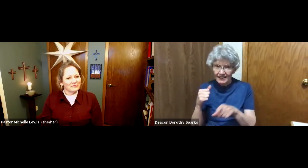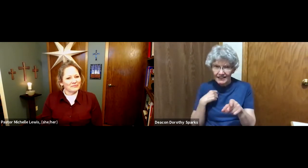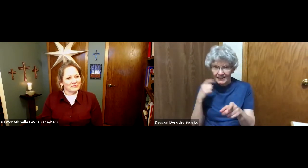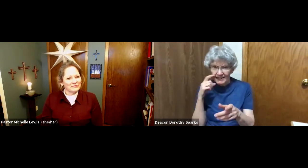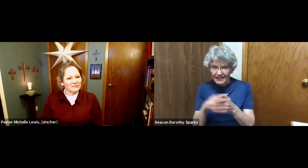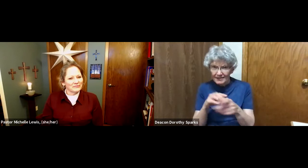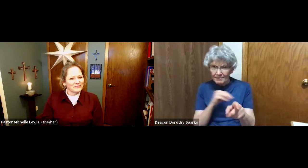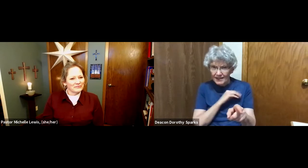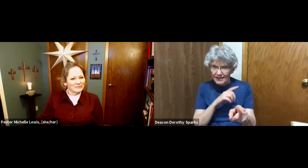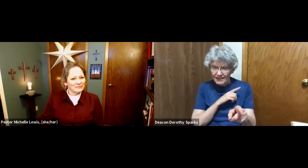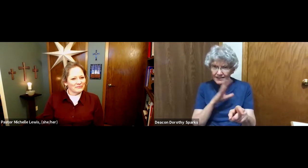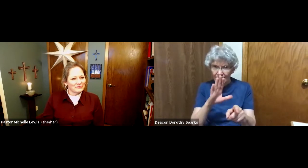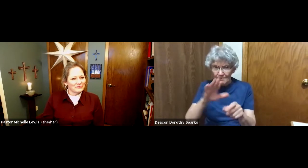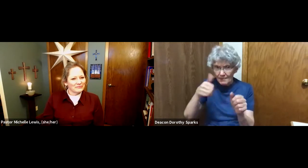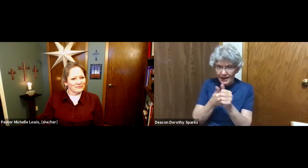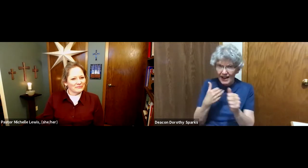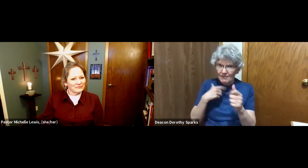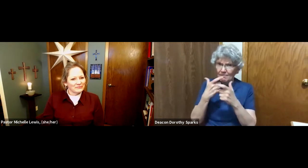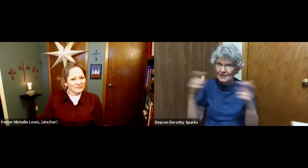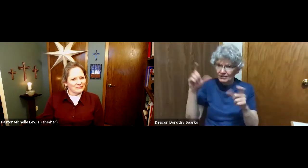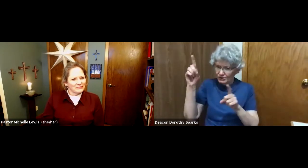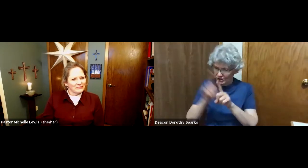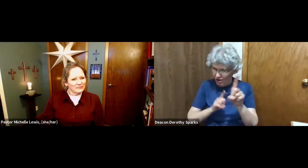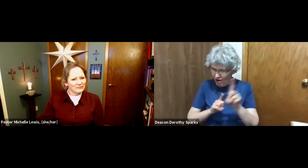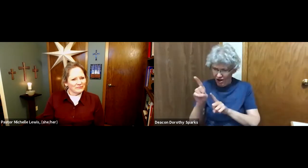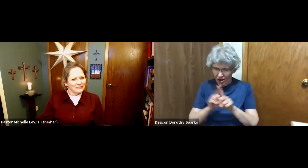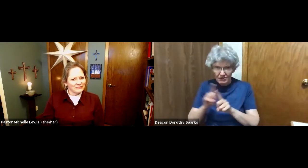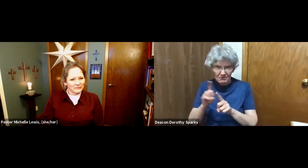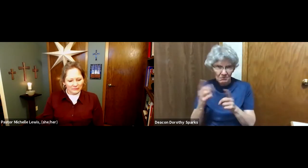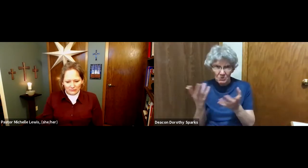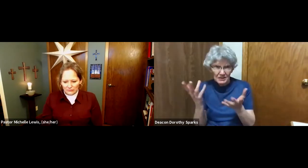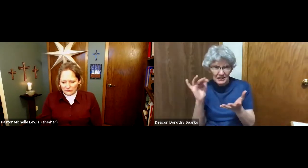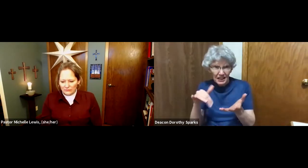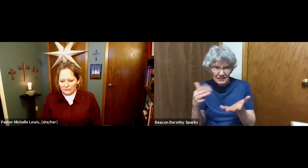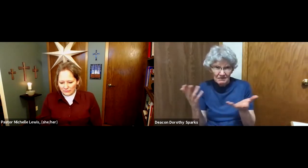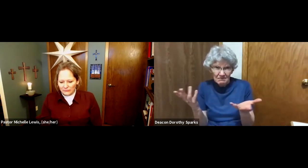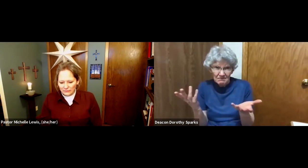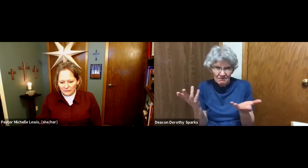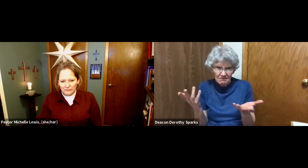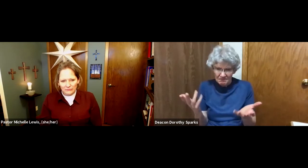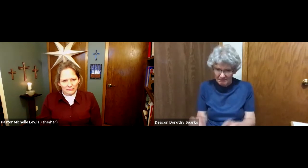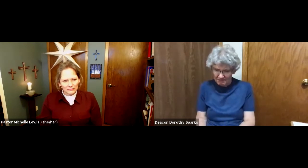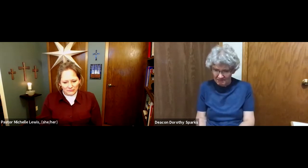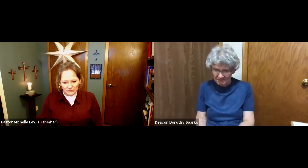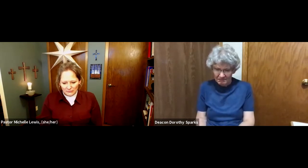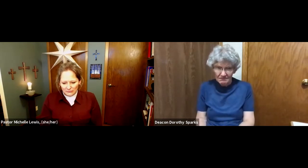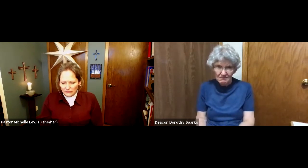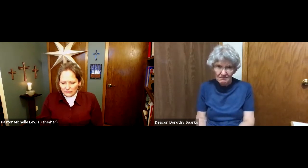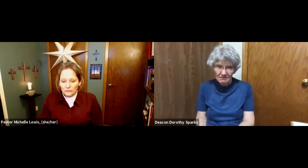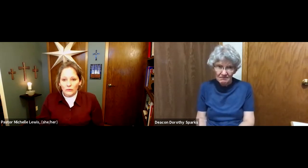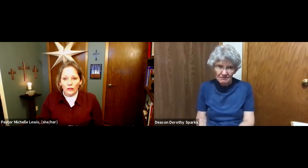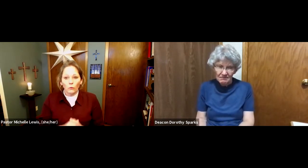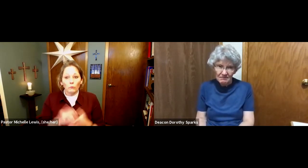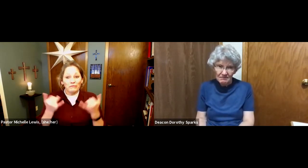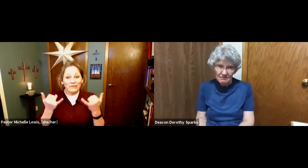Today is January 10th. Pastor Michelle, I noticed that you have a big starlight hanging behind you. What is